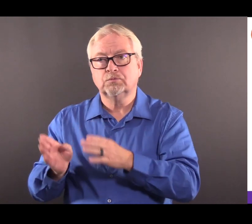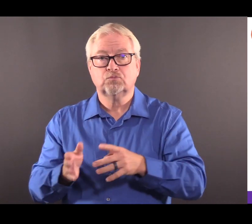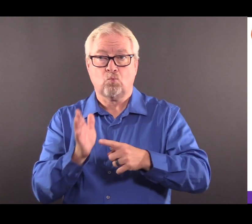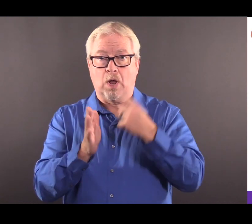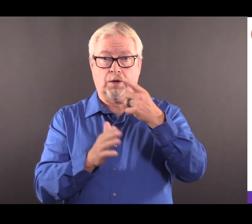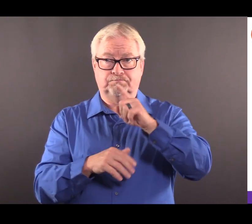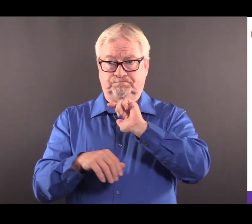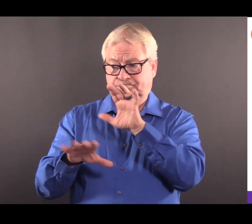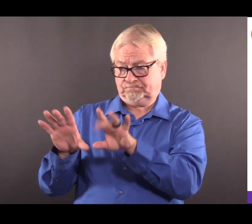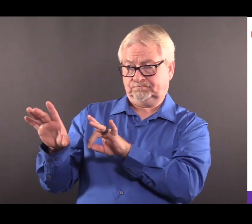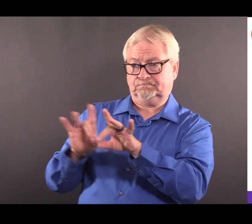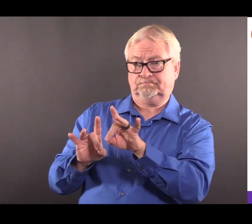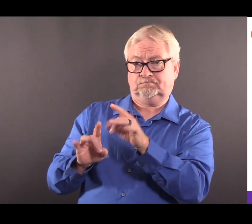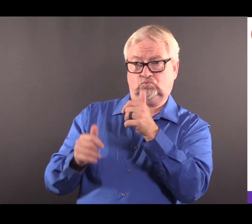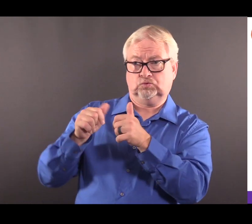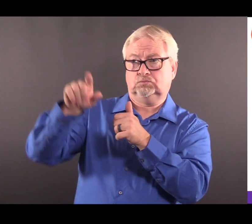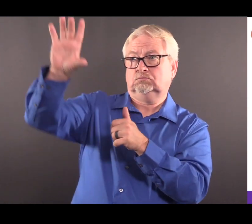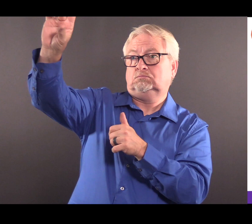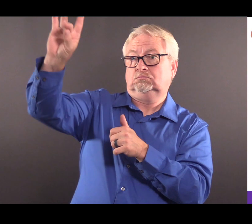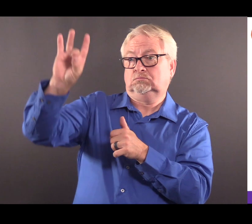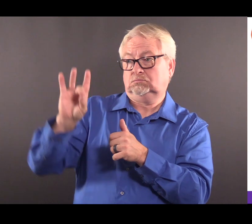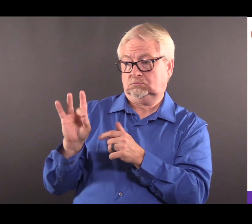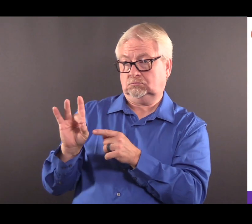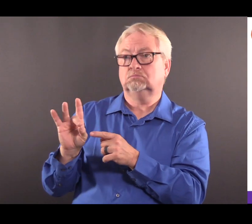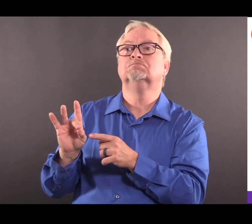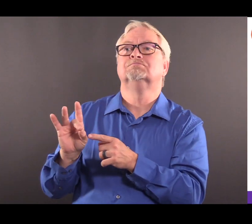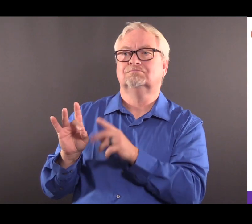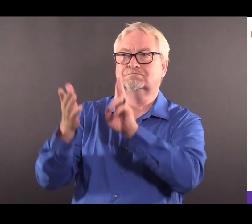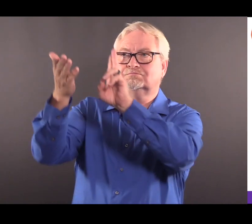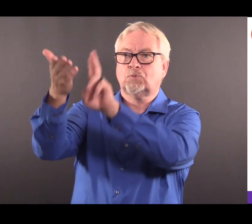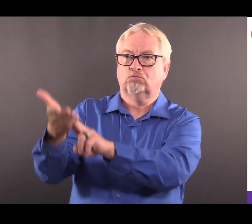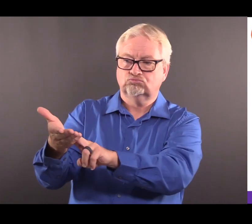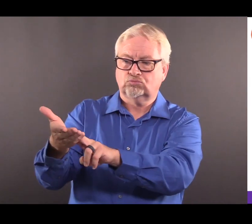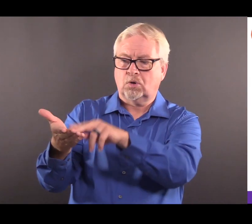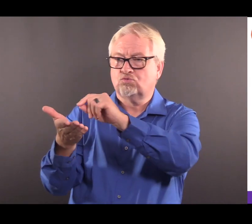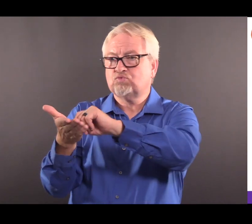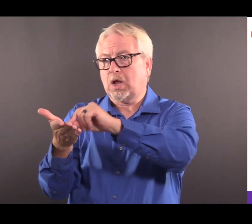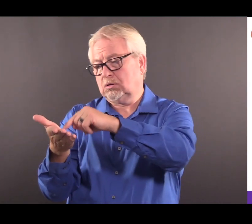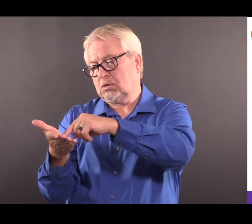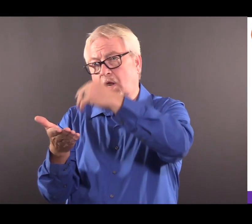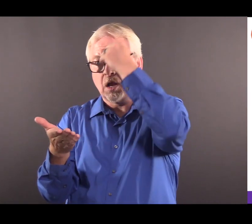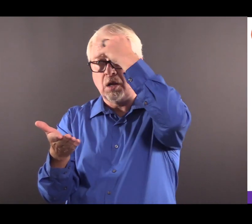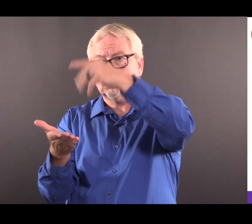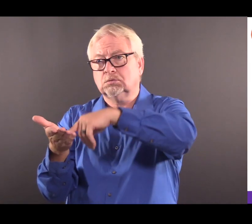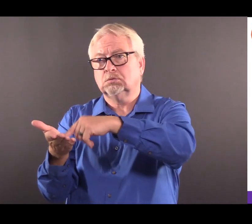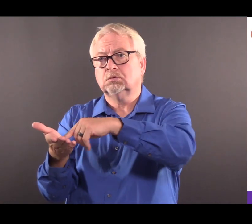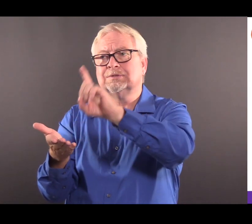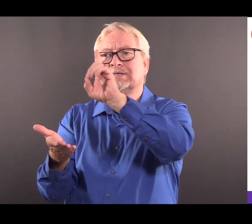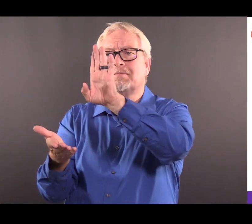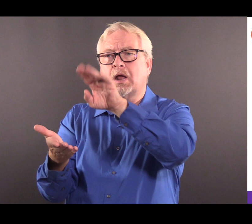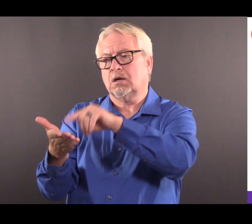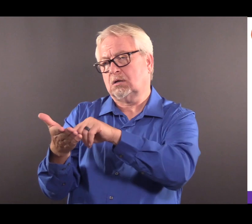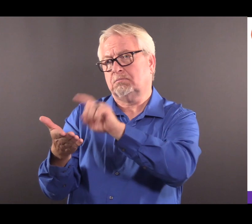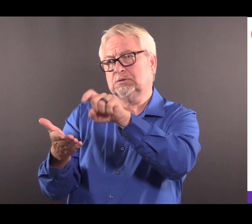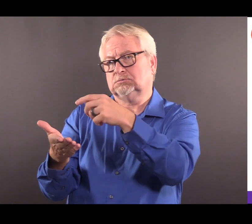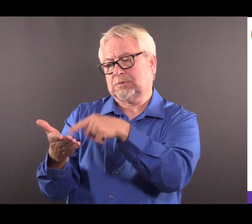prepare. Once you have selected a vendor, be sure to include in the contract written